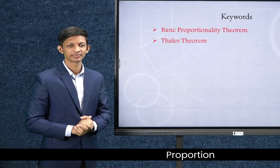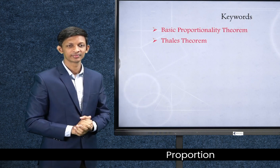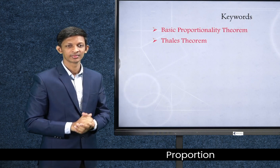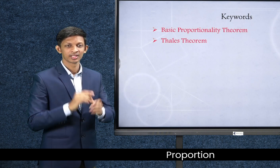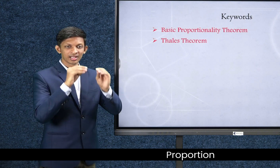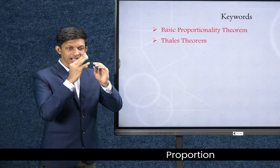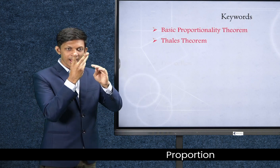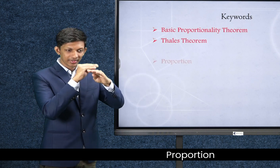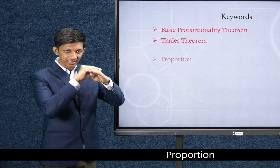proportion,